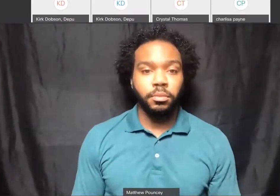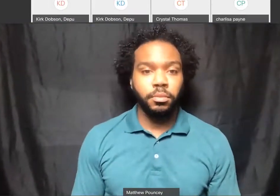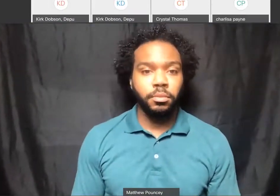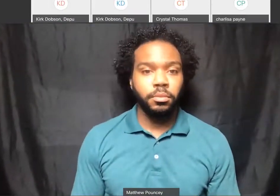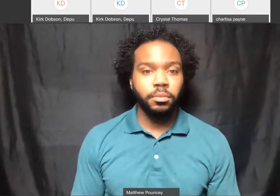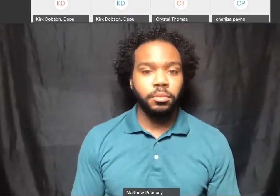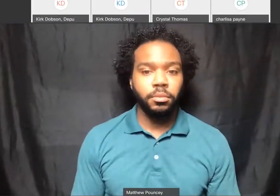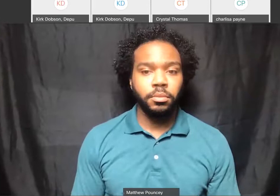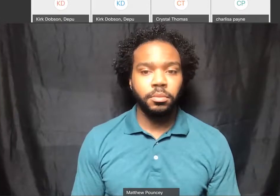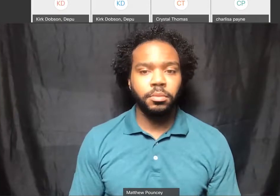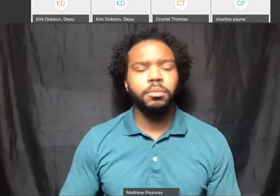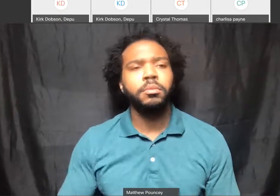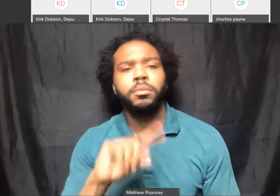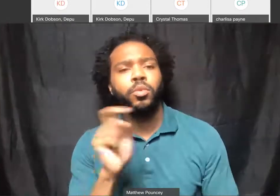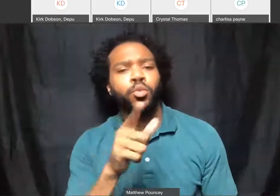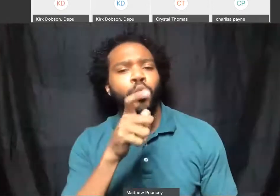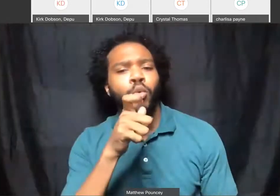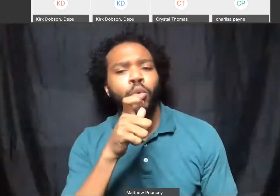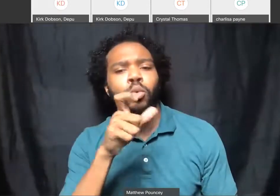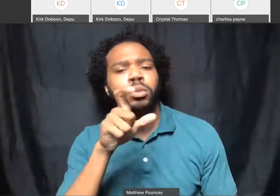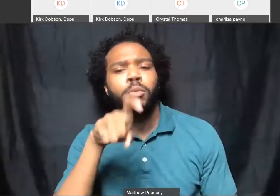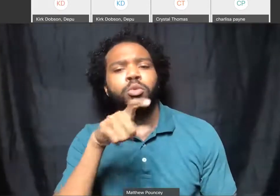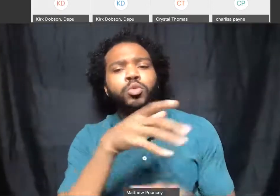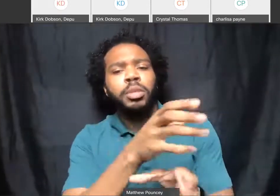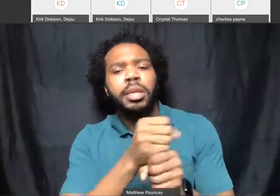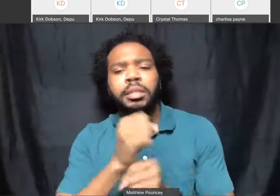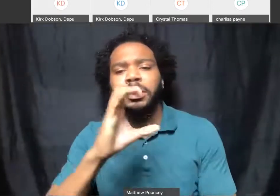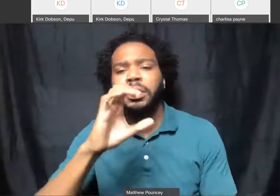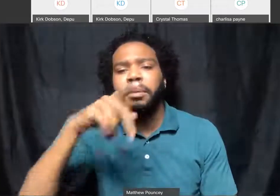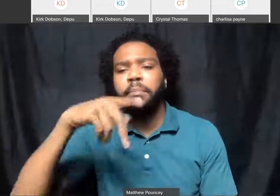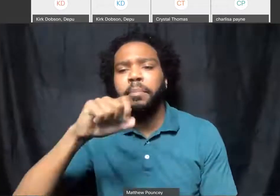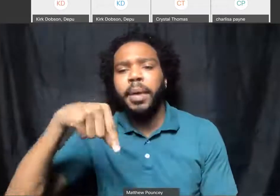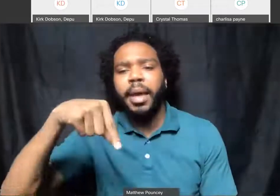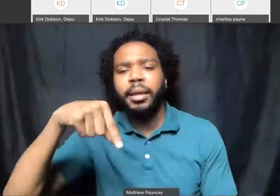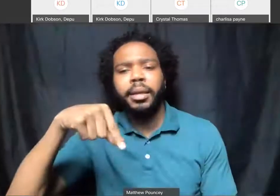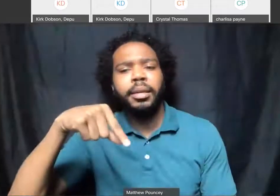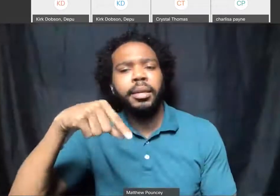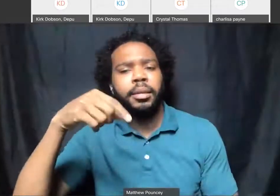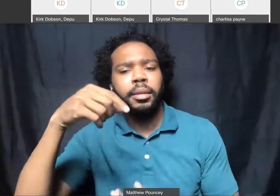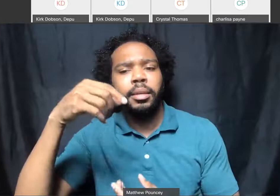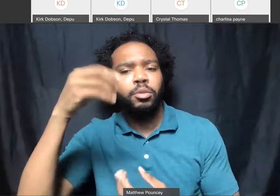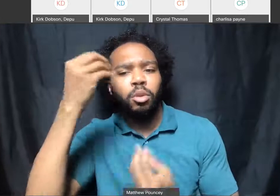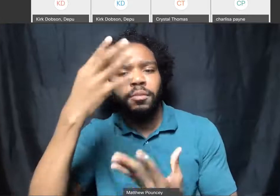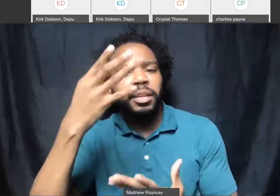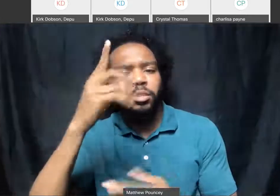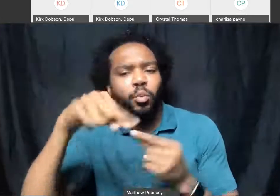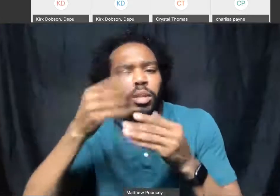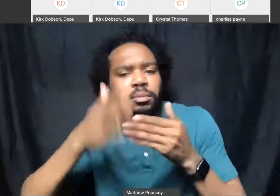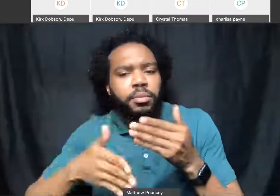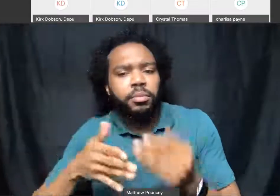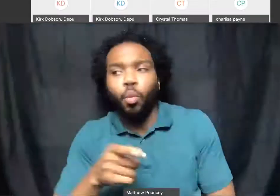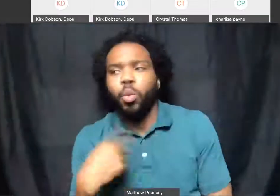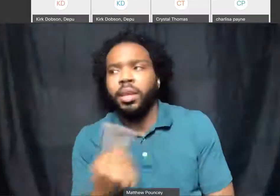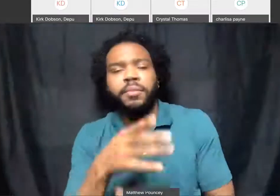Who is supposed to get the CPAC, I guess that's notification when it is completed? We have received